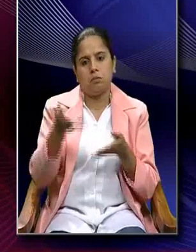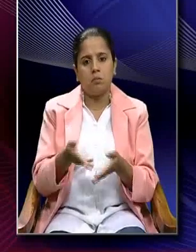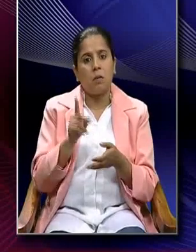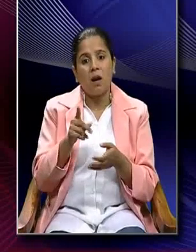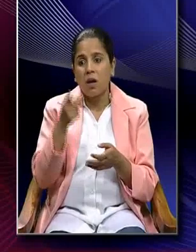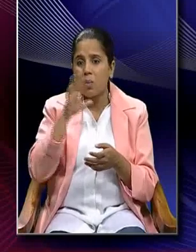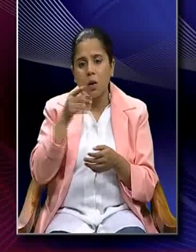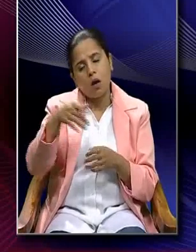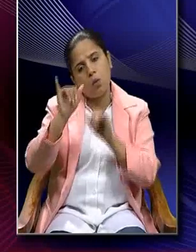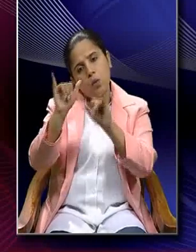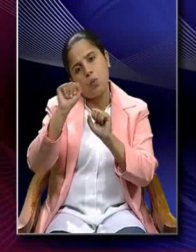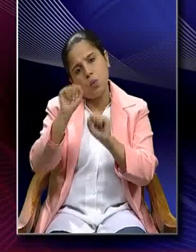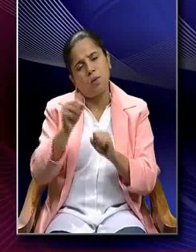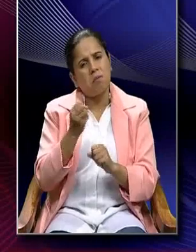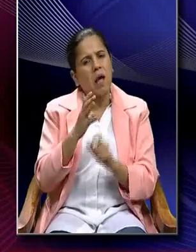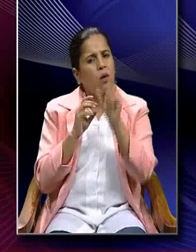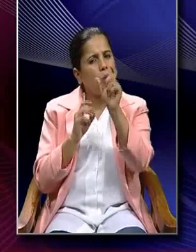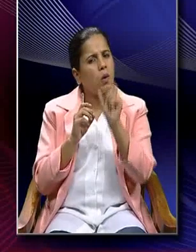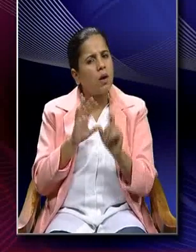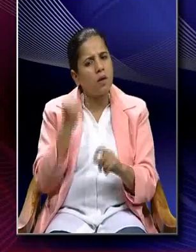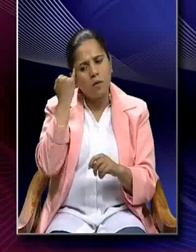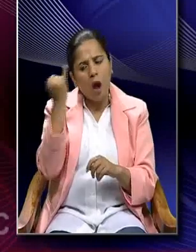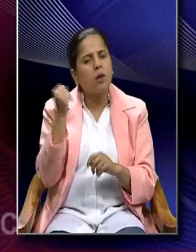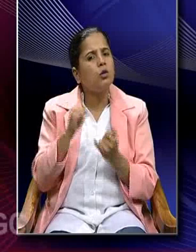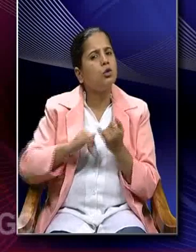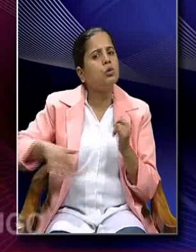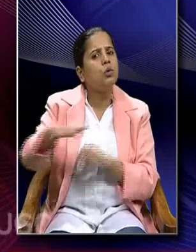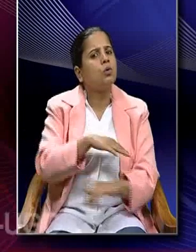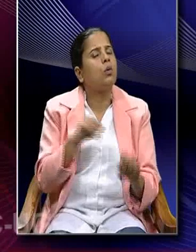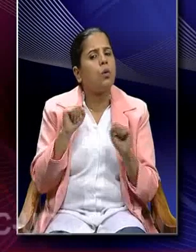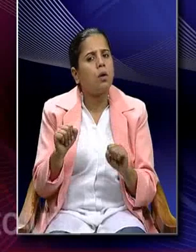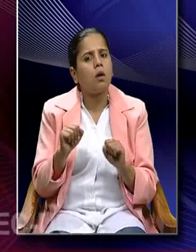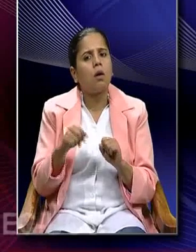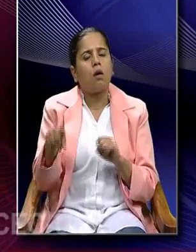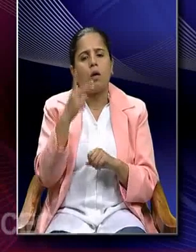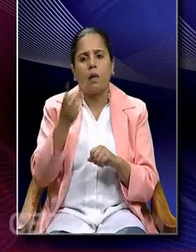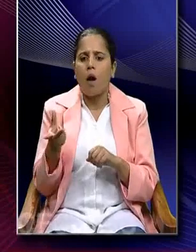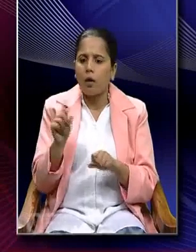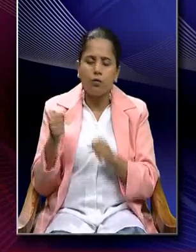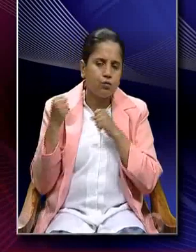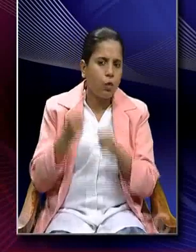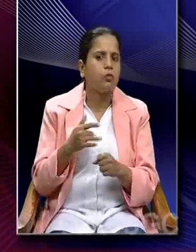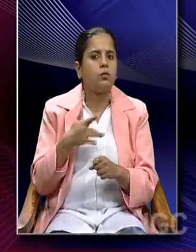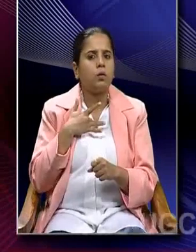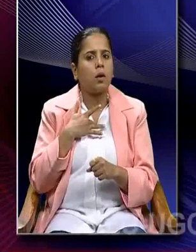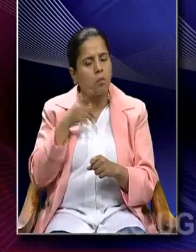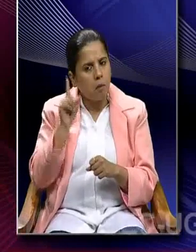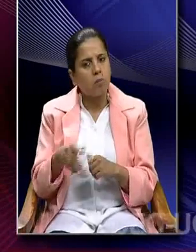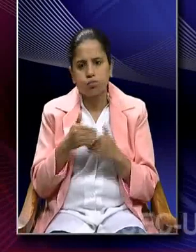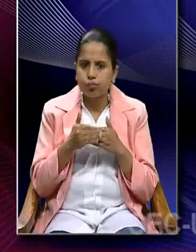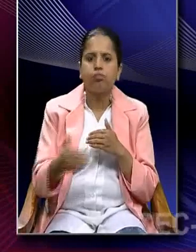many idioms or ideas in society which reinforce or continue